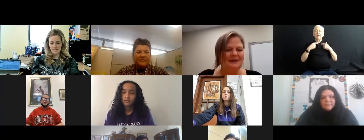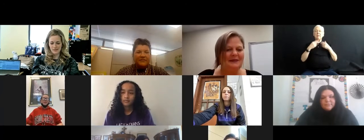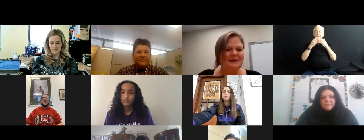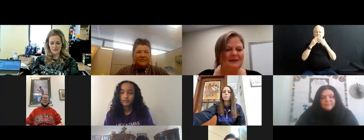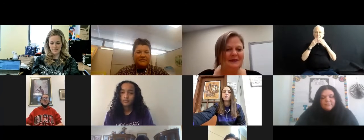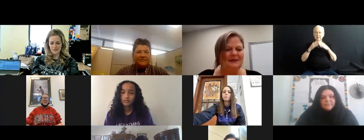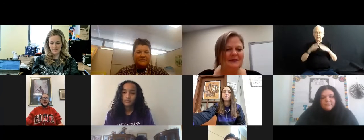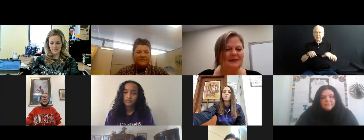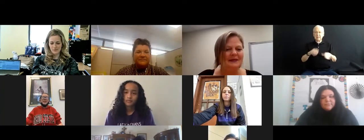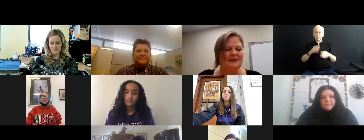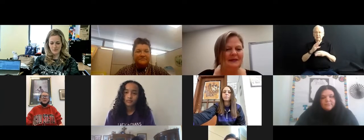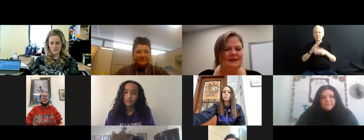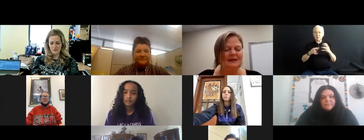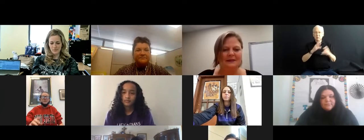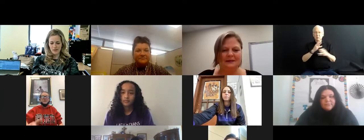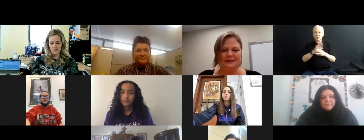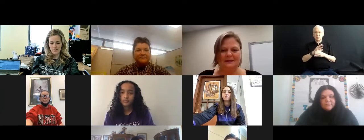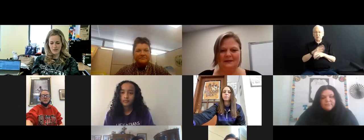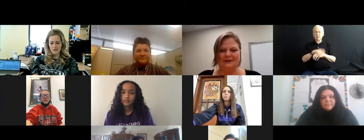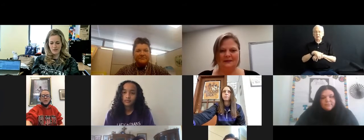People live in a silent world.